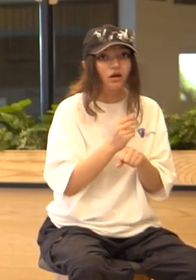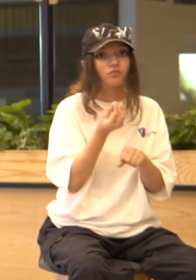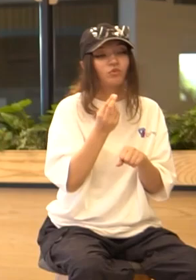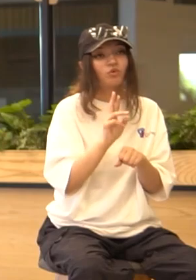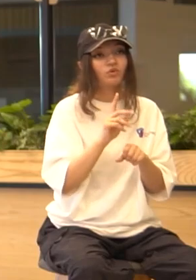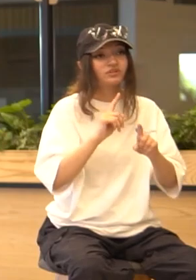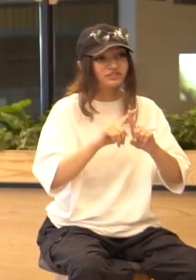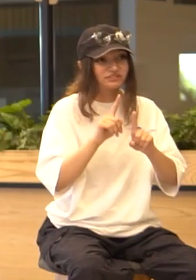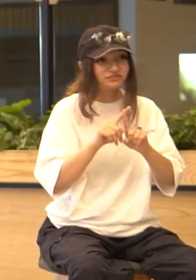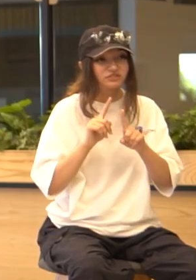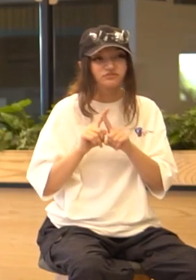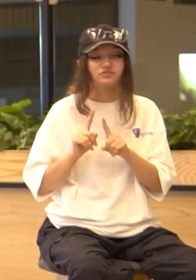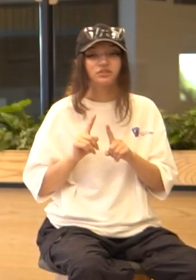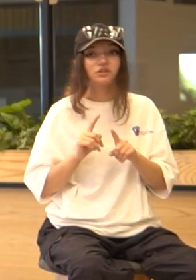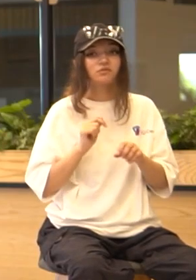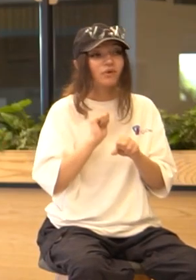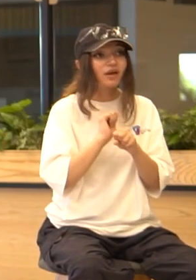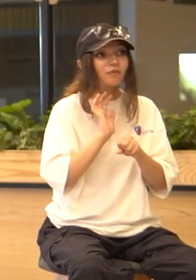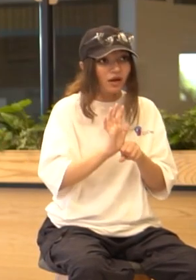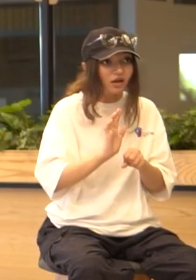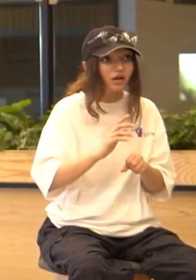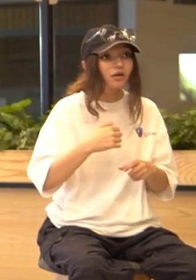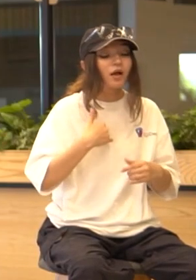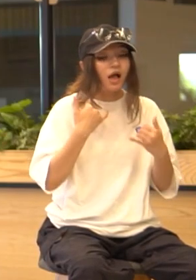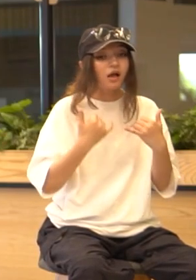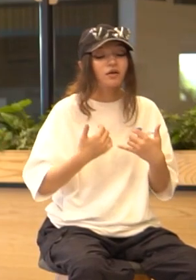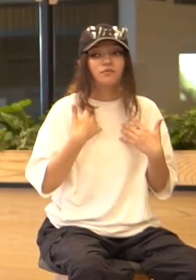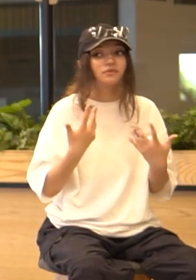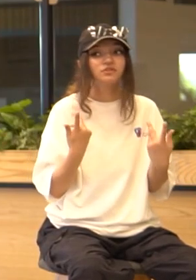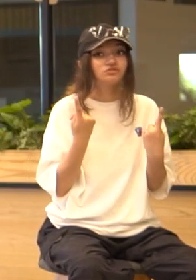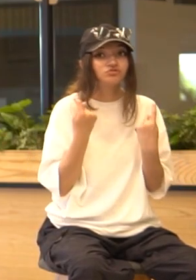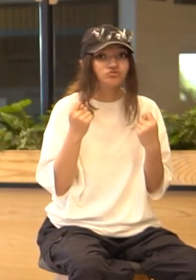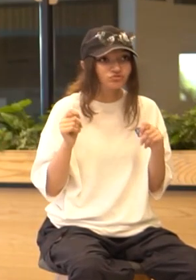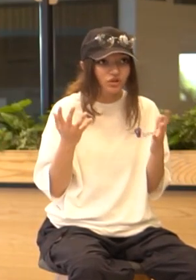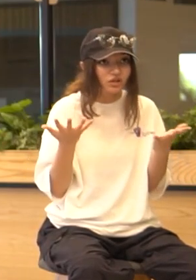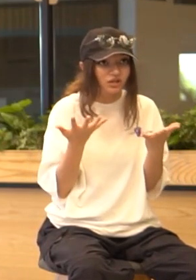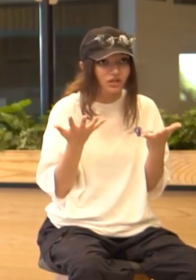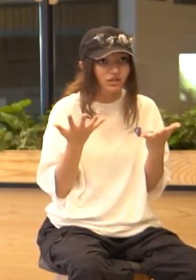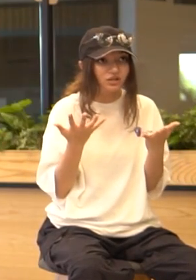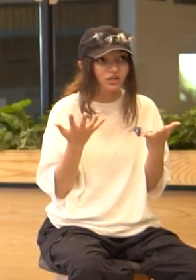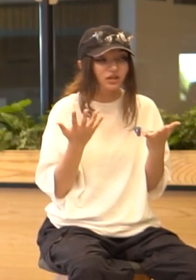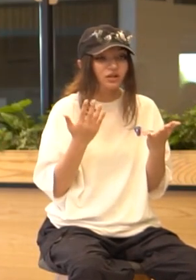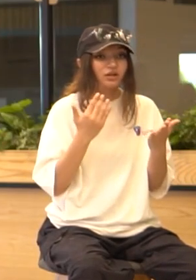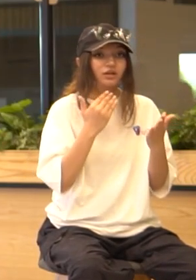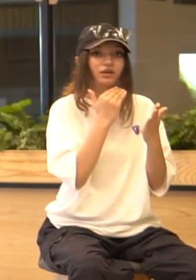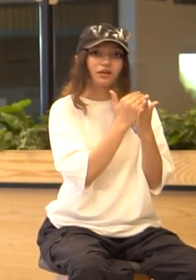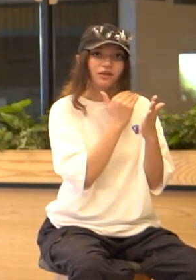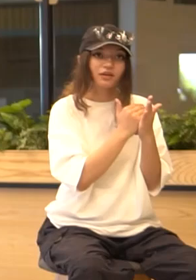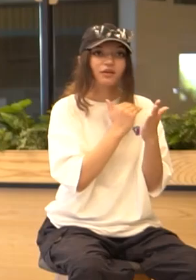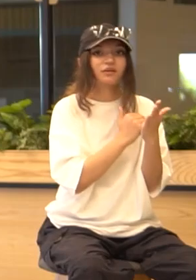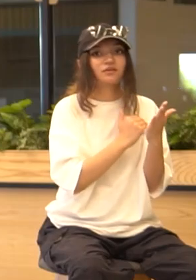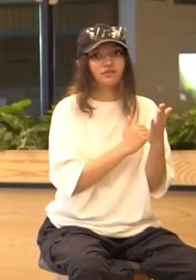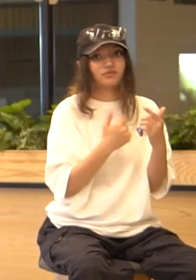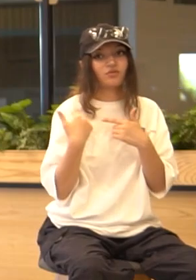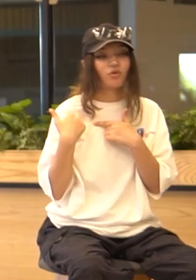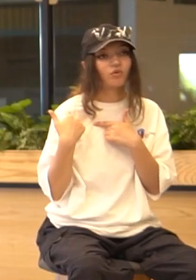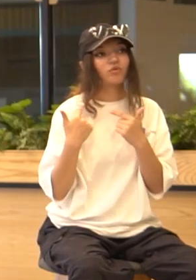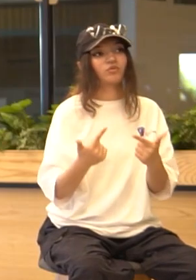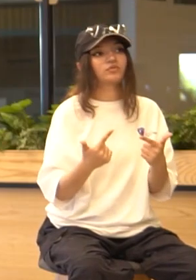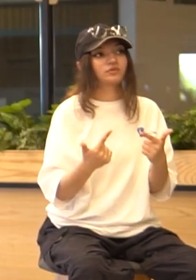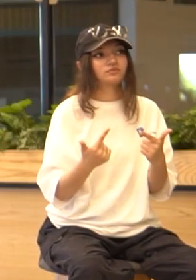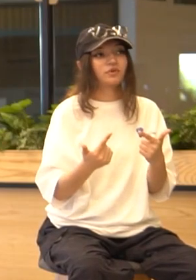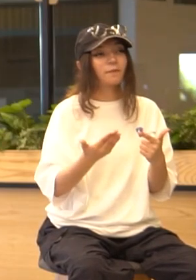whether I'm working on a poster, whether I am reviewing work for a creative, I tell them all the same things. I have had the checklist